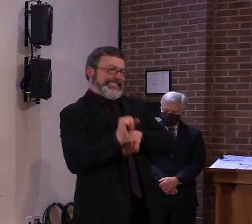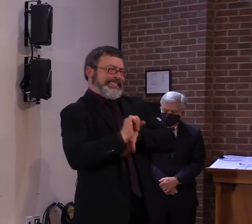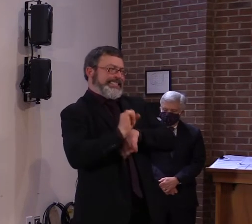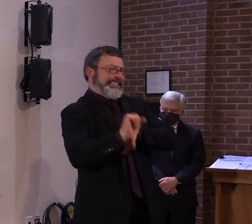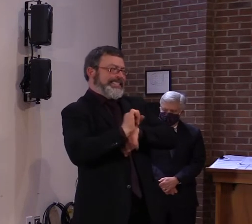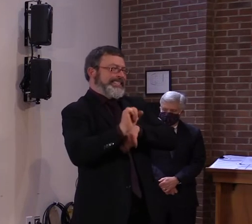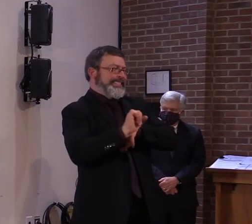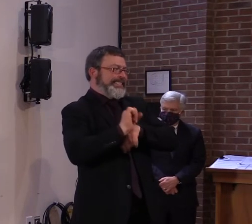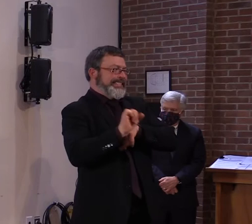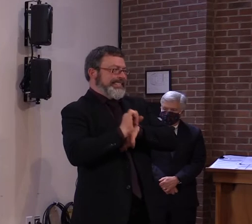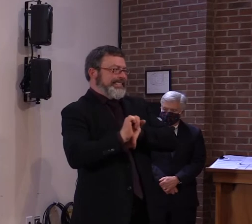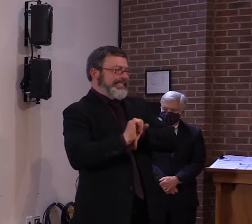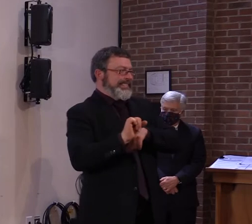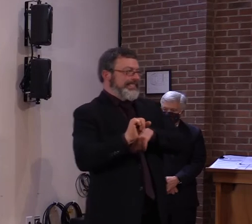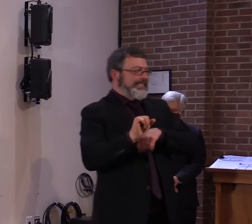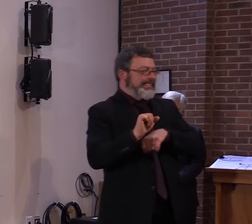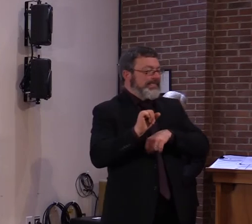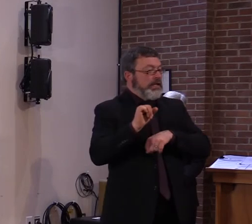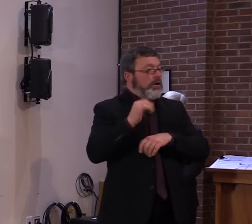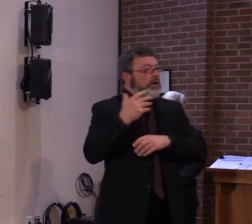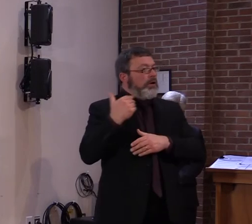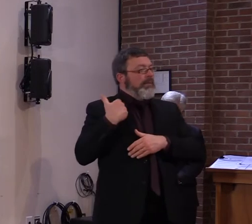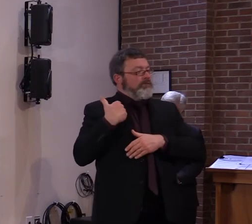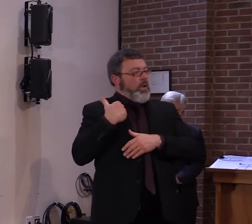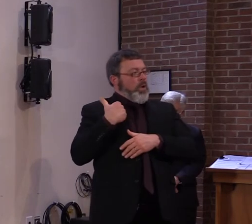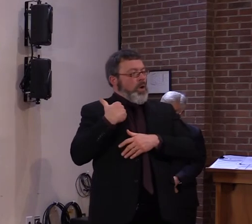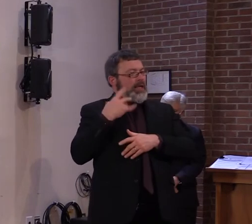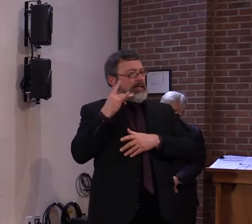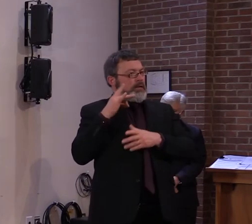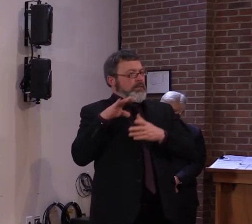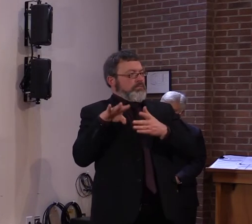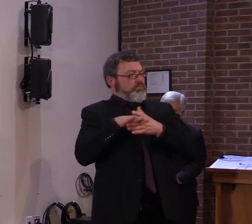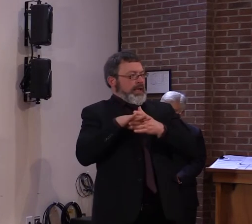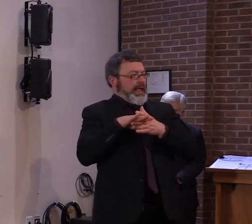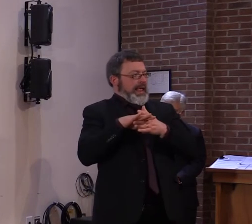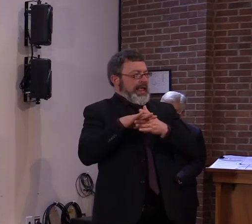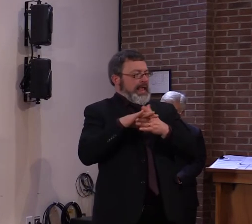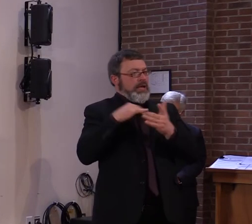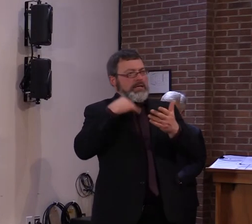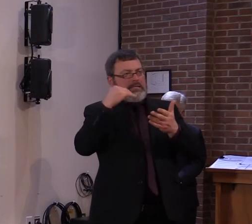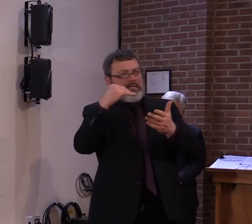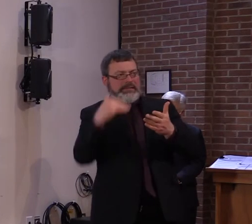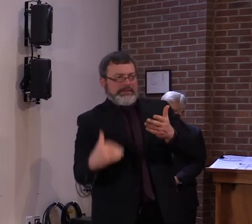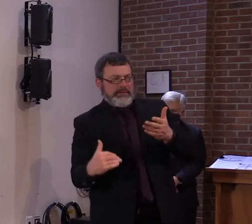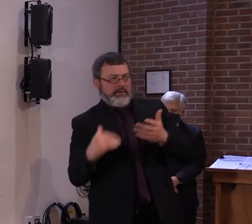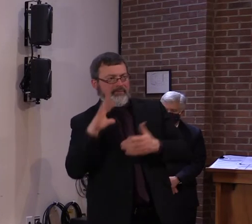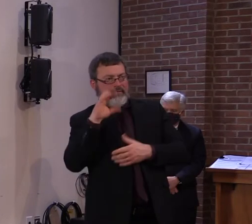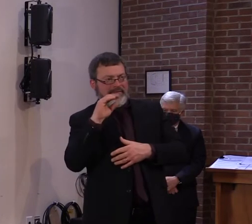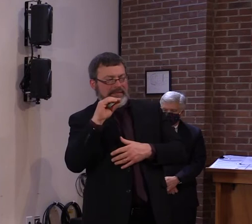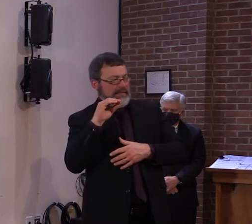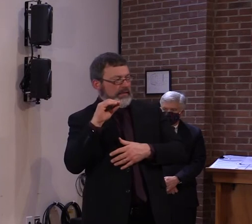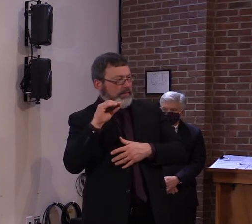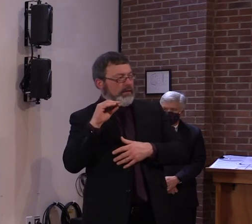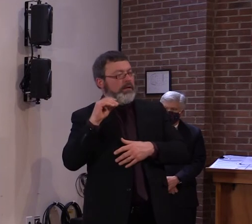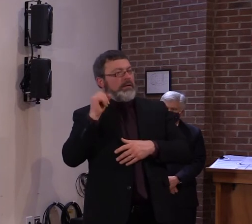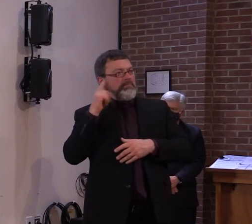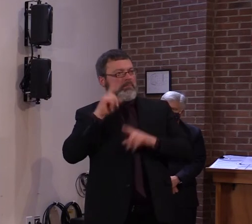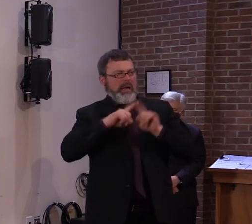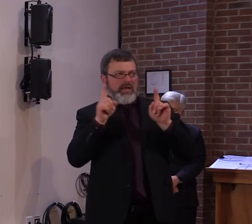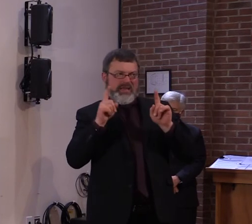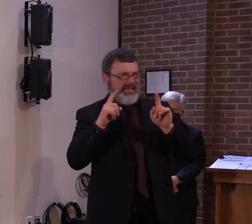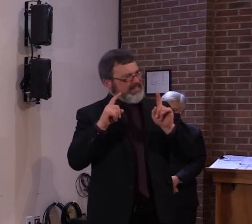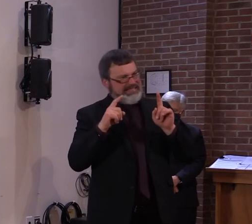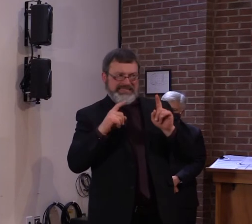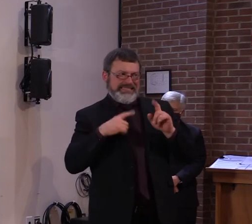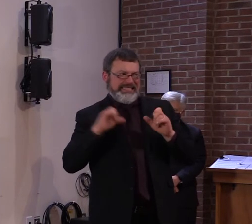50. And we're adding people all the time, training and adding. I think they have a great plan in place,